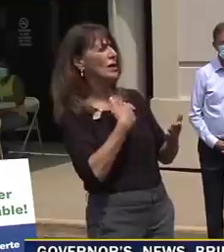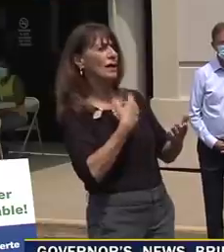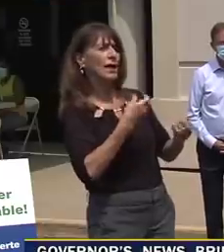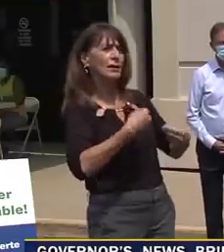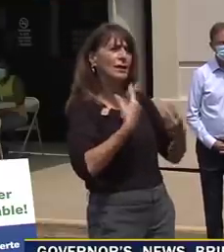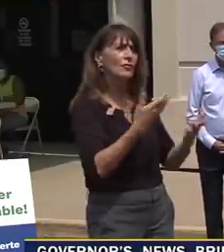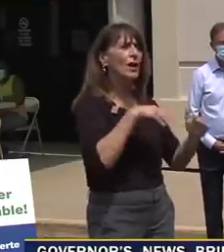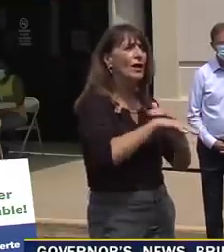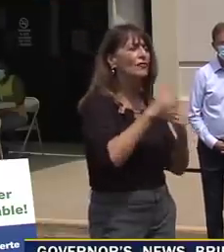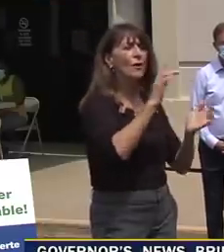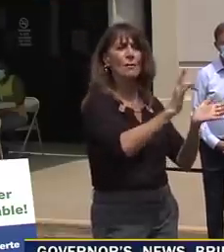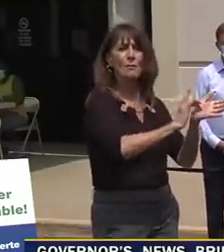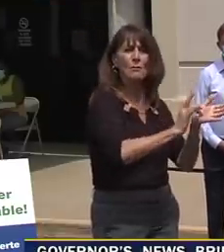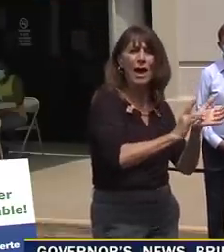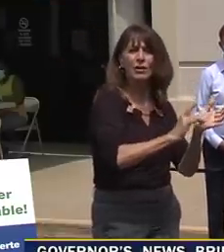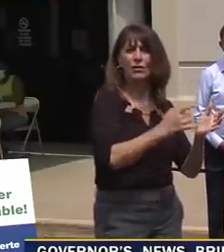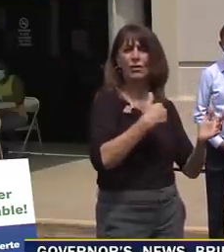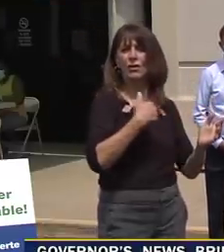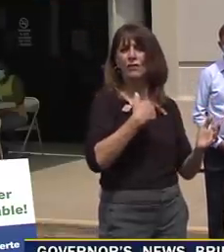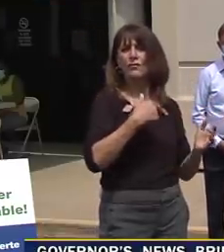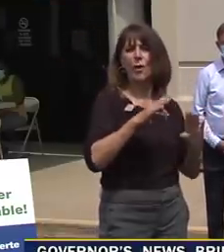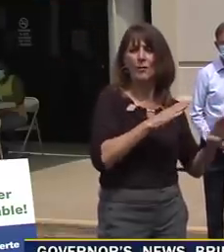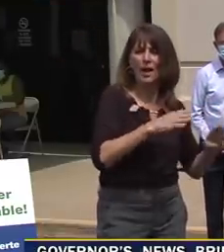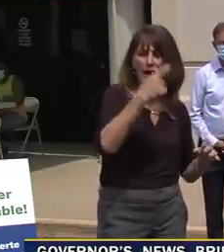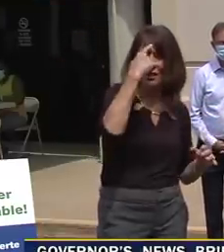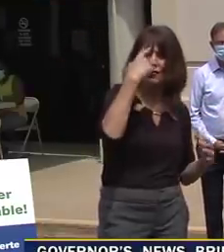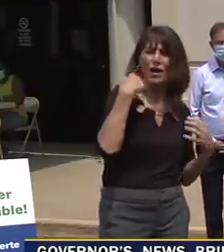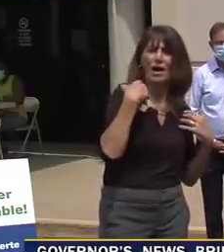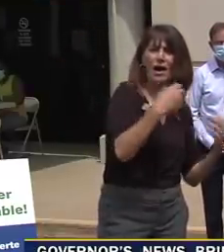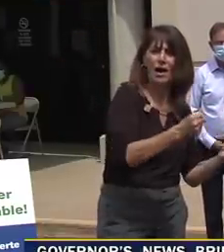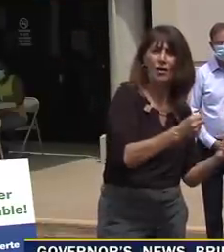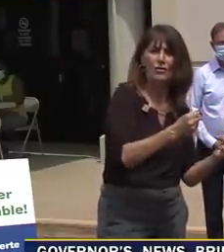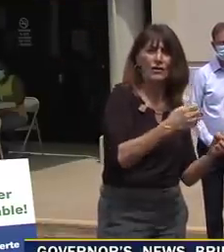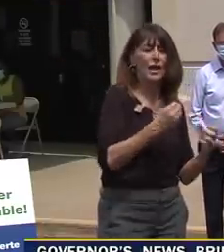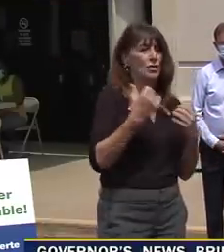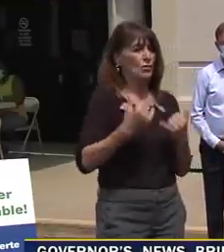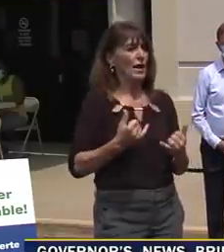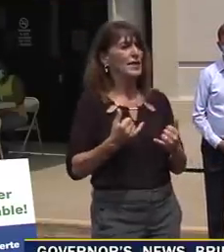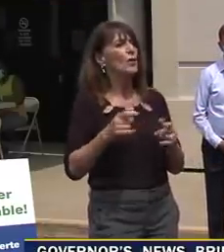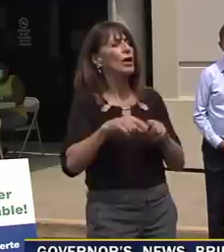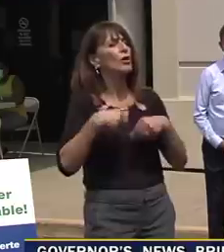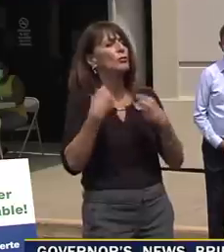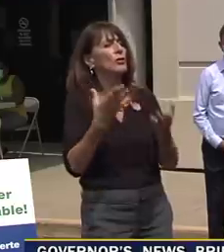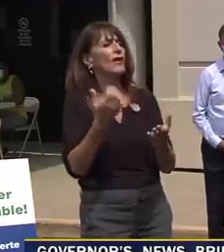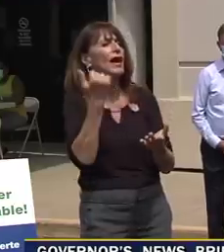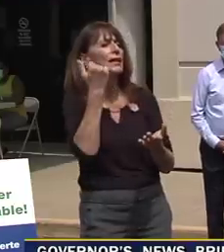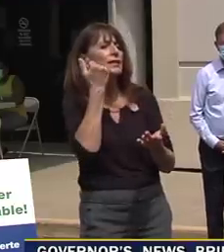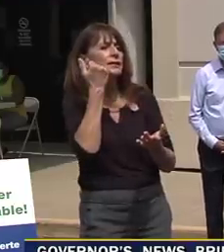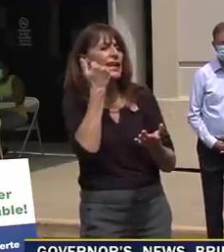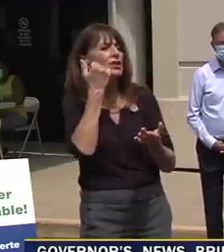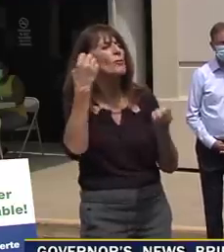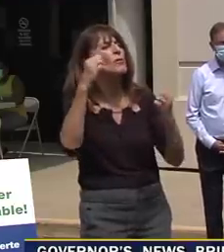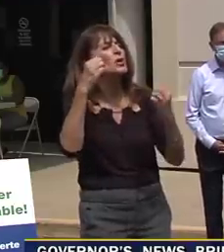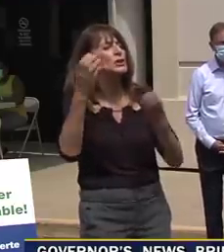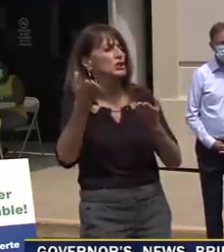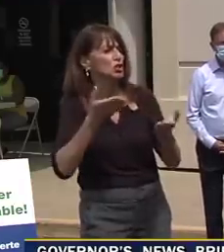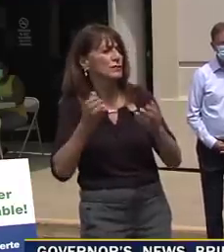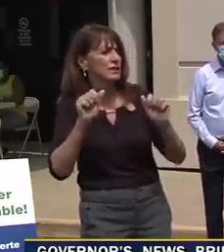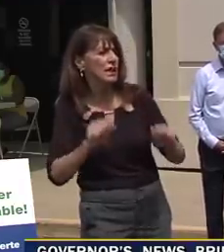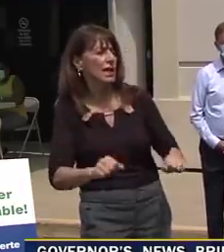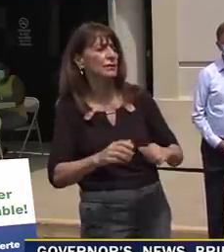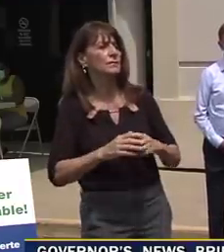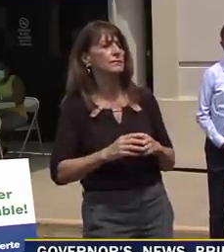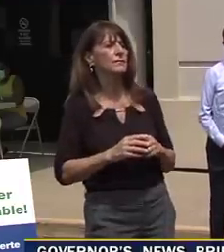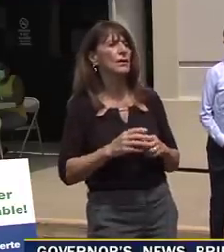to medical, behavioral health, and in our current environment, emergency dental services. Under the leadership of